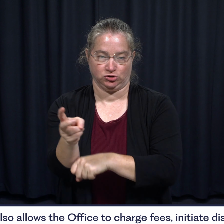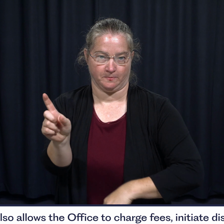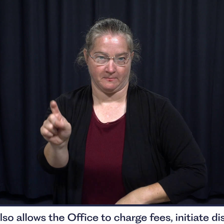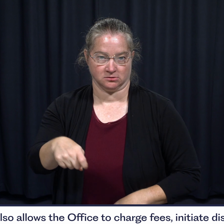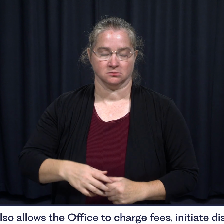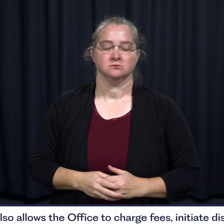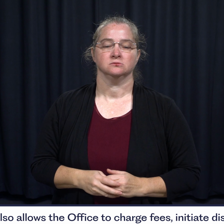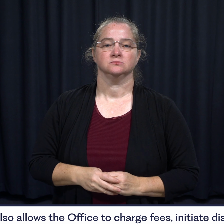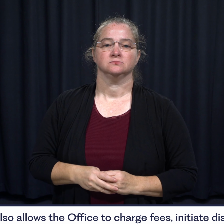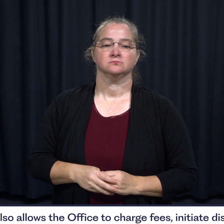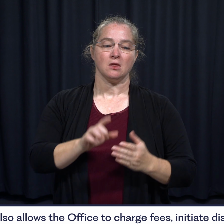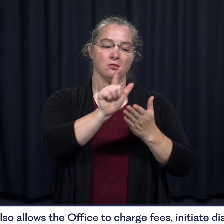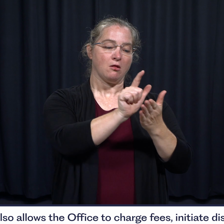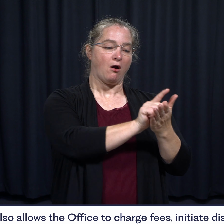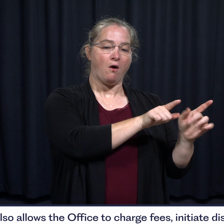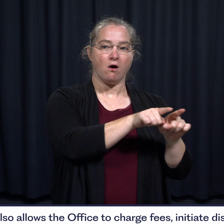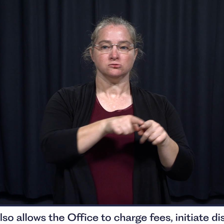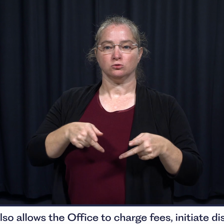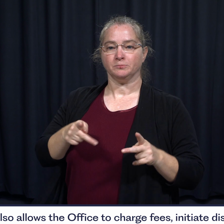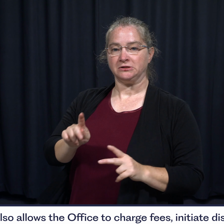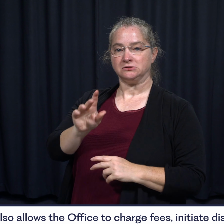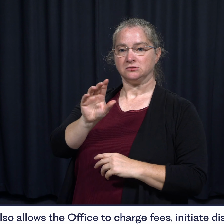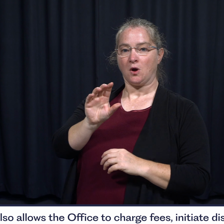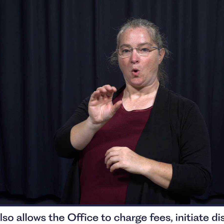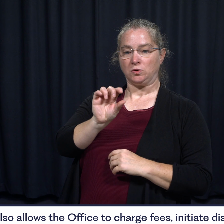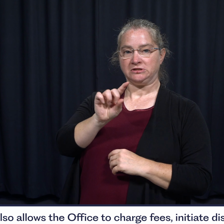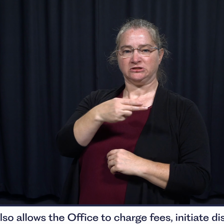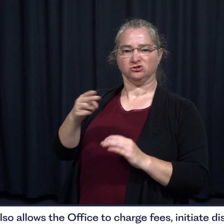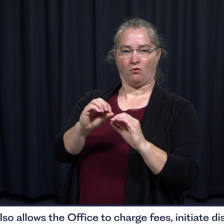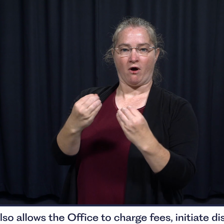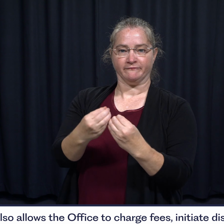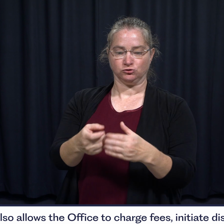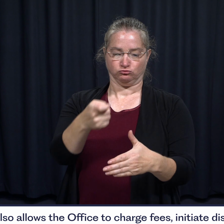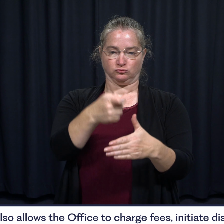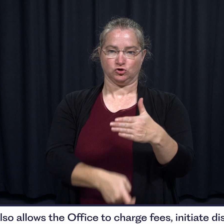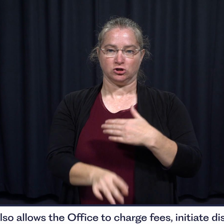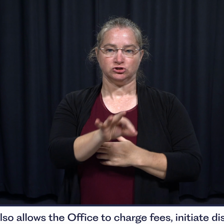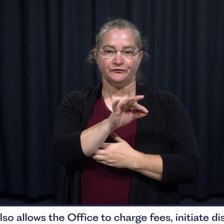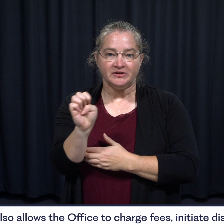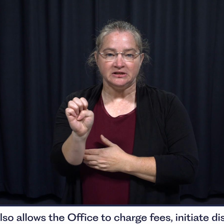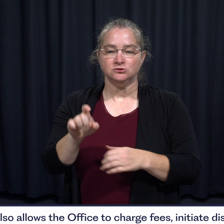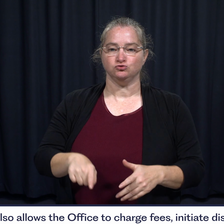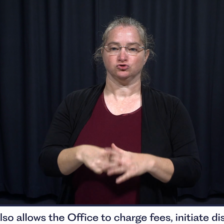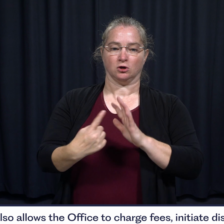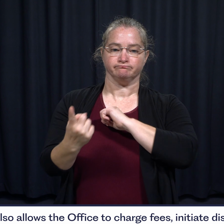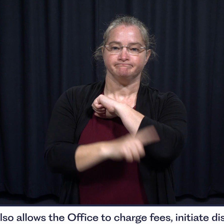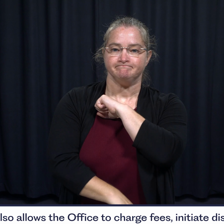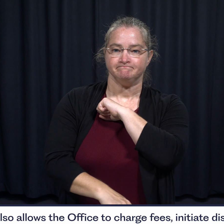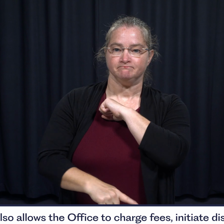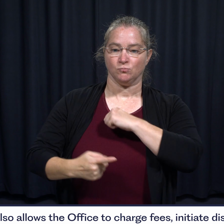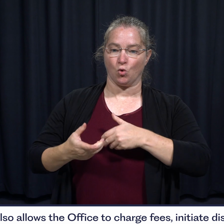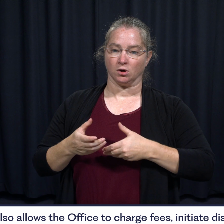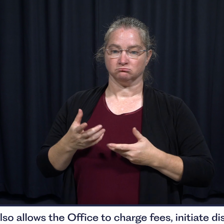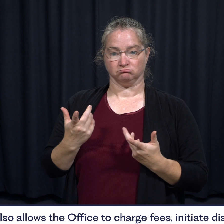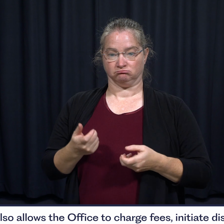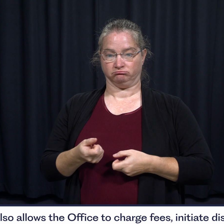also allows the office to charge fees, initiate discipline, impose administrative fines for